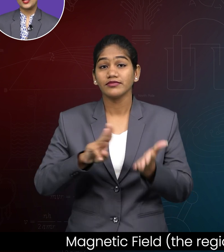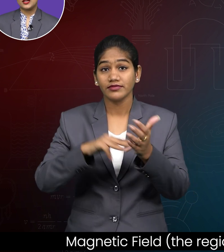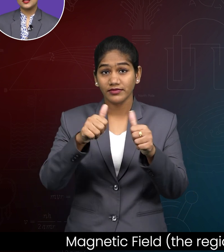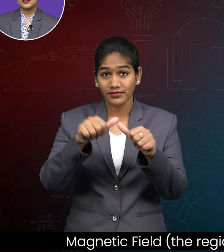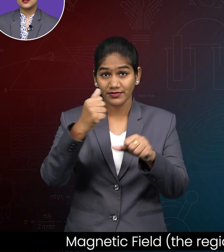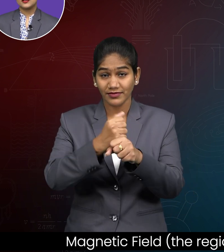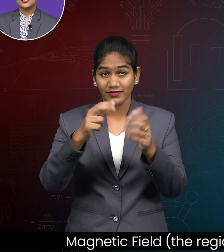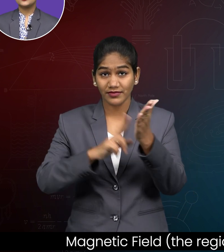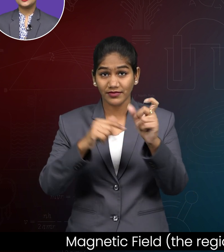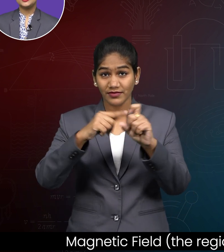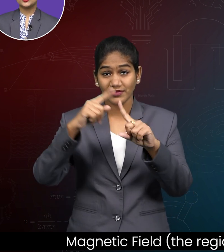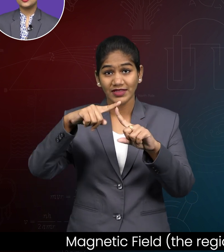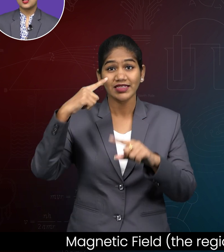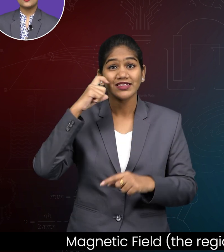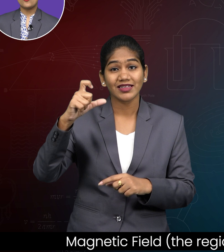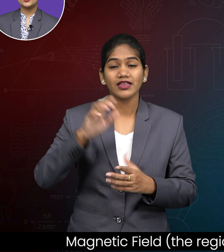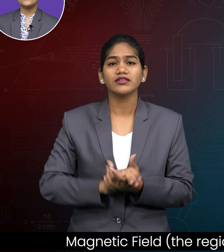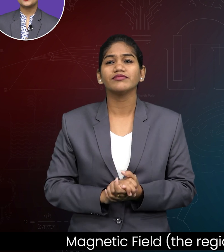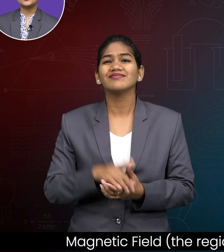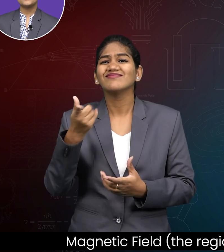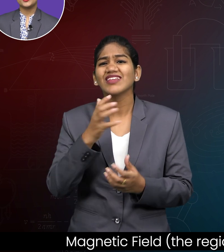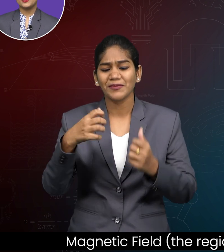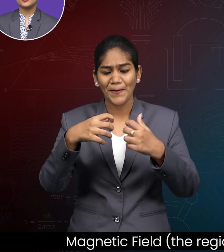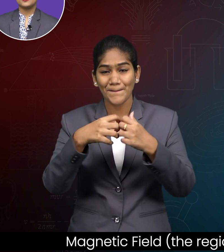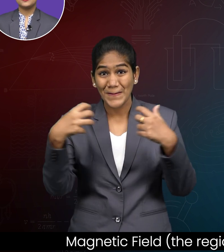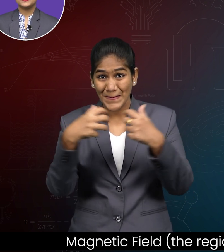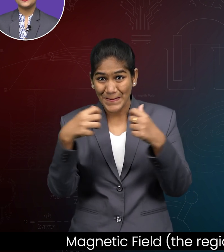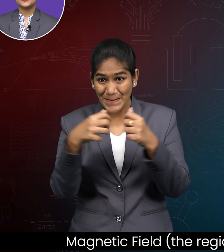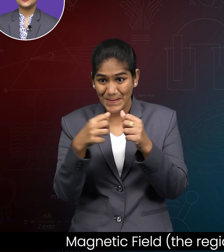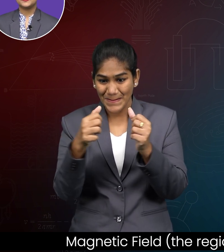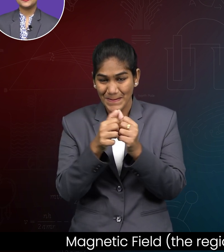Magnetic field, the region around a magnetic material.